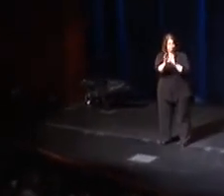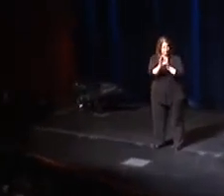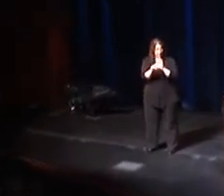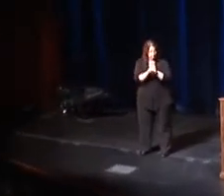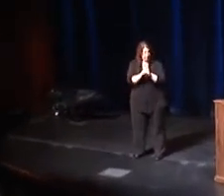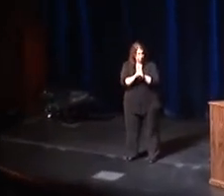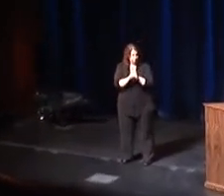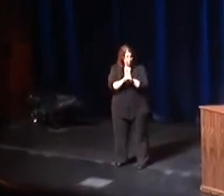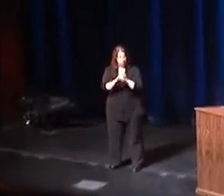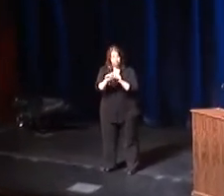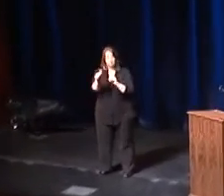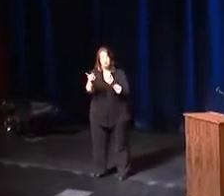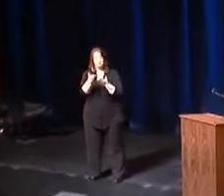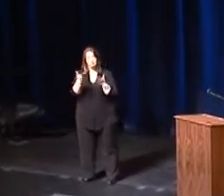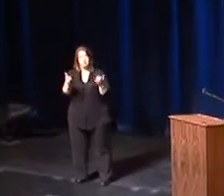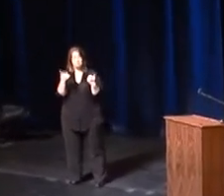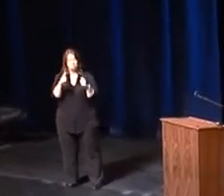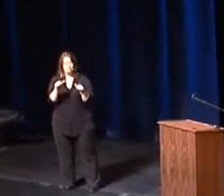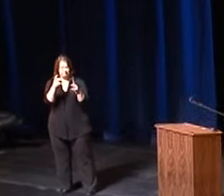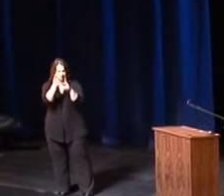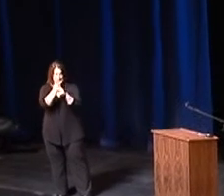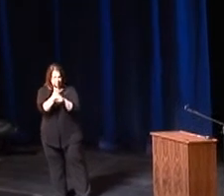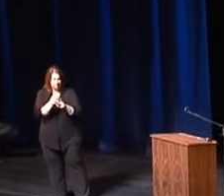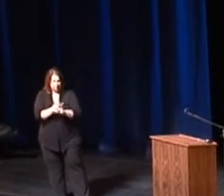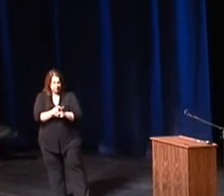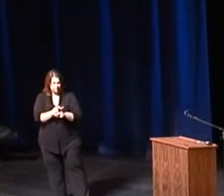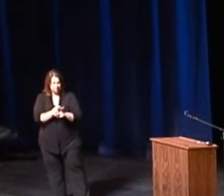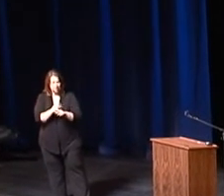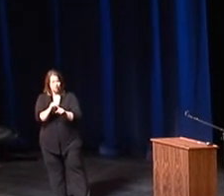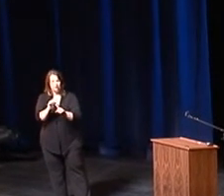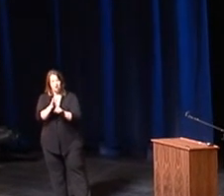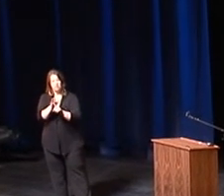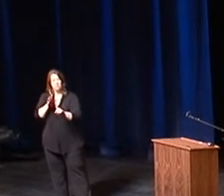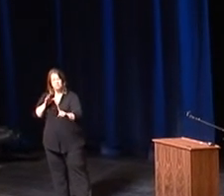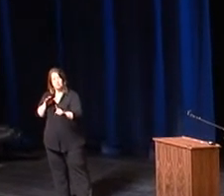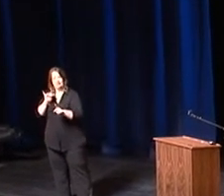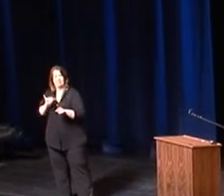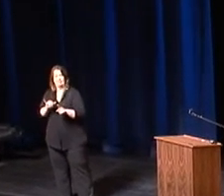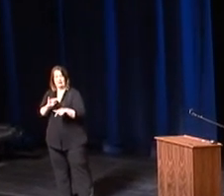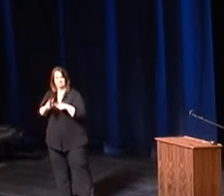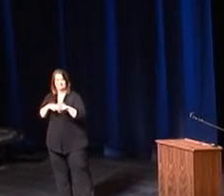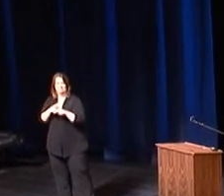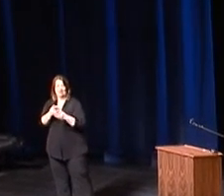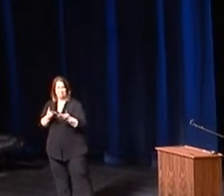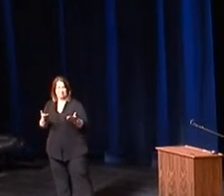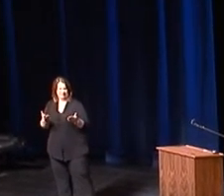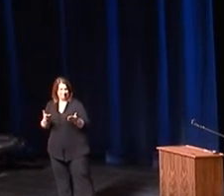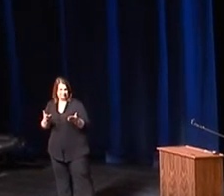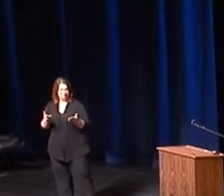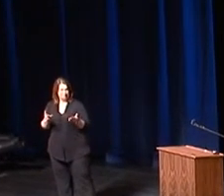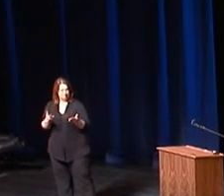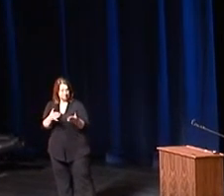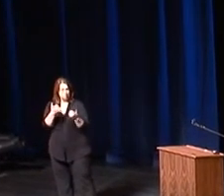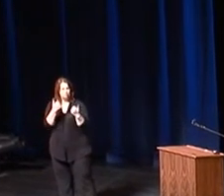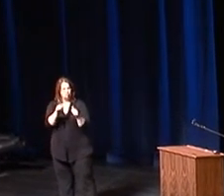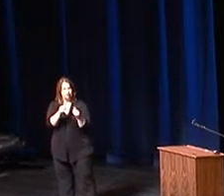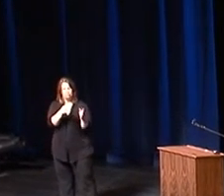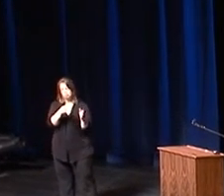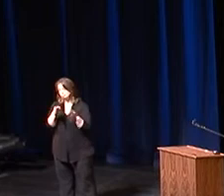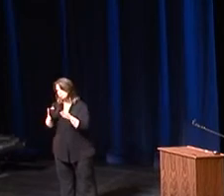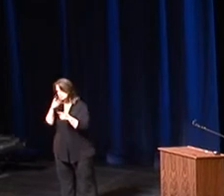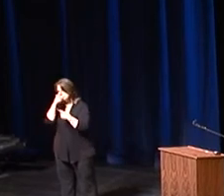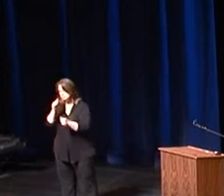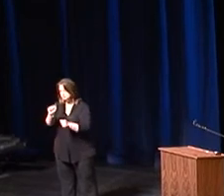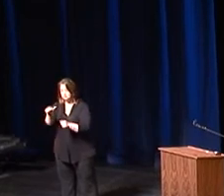the other thing I'd want to try to do is try to get away from that sort of stuff. Try to get him interested in other